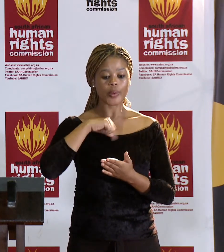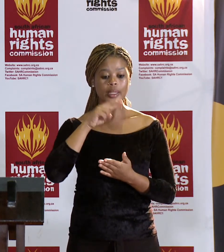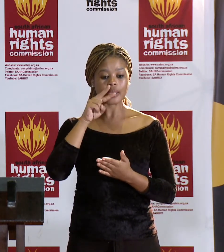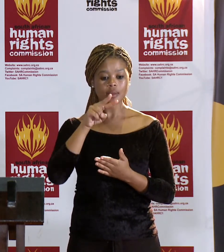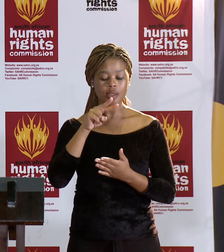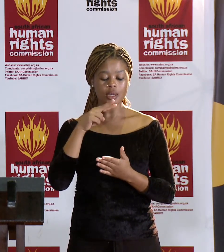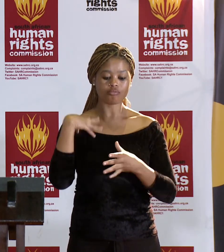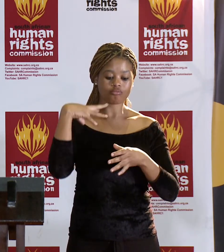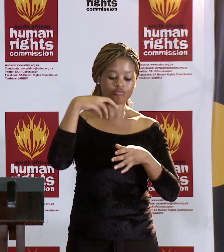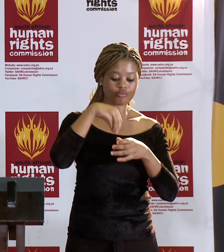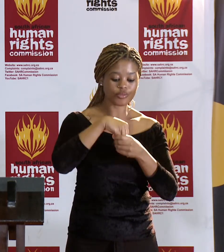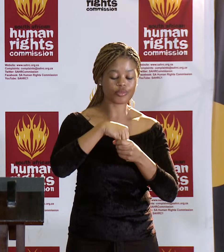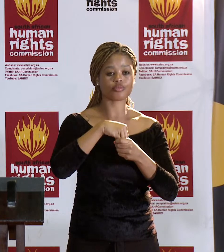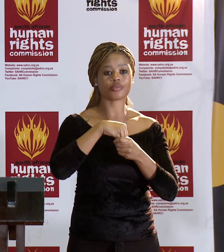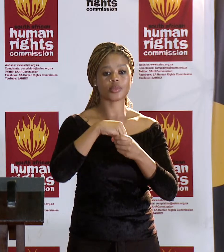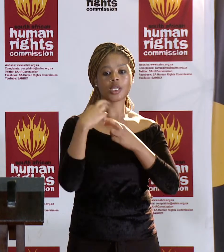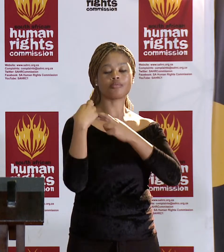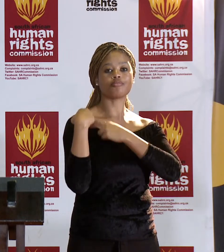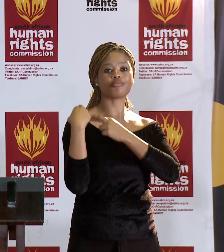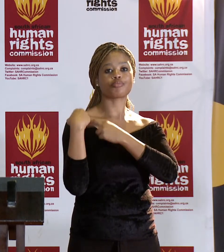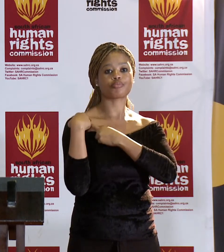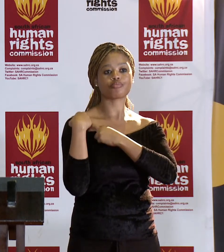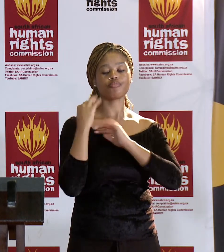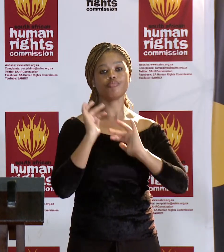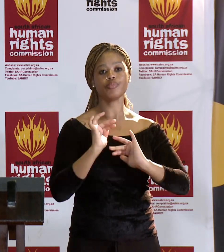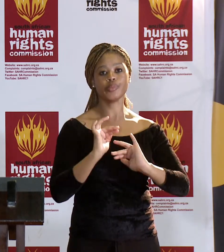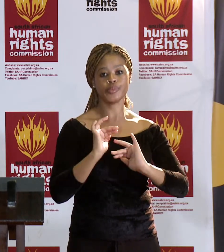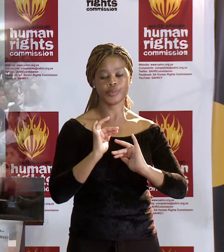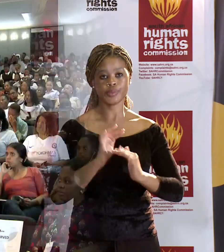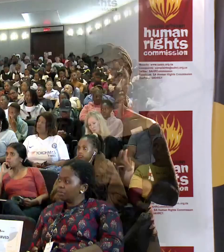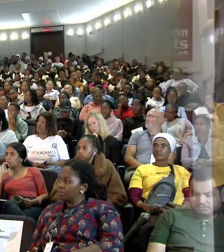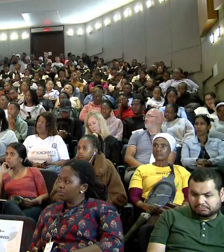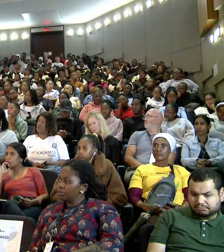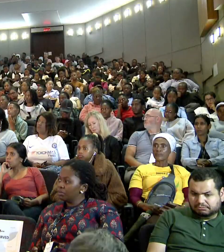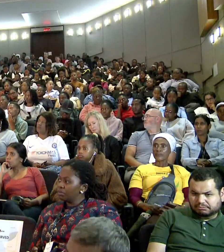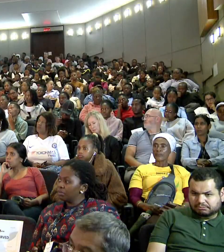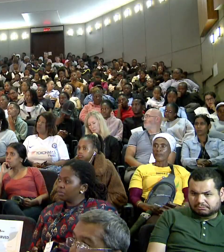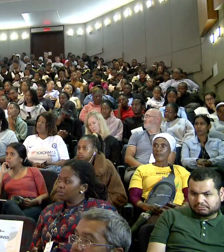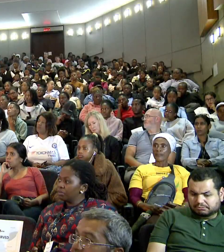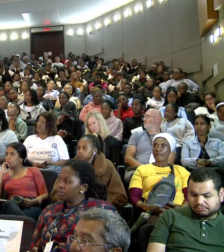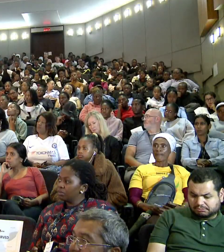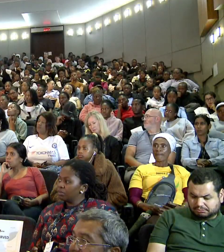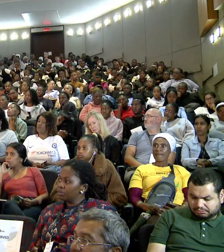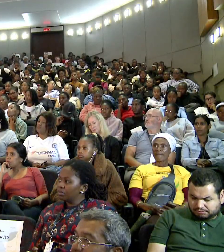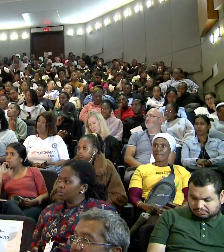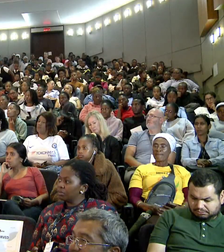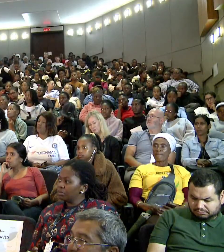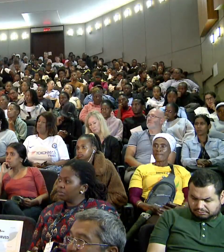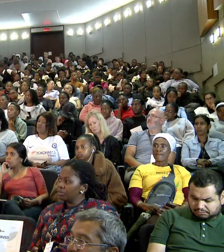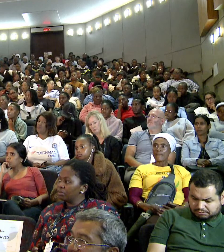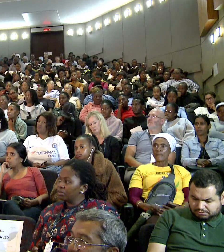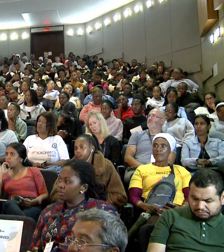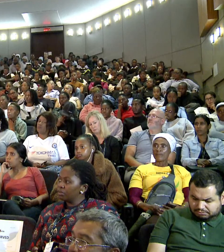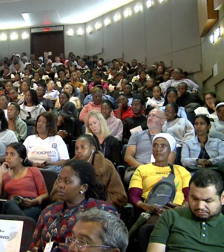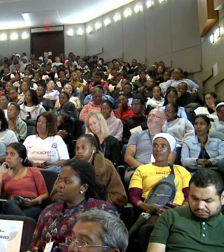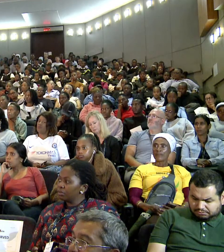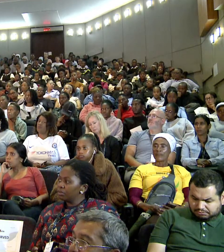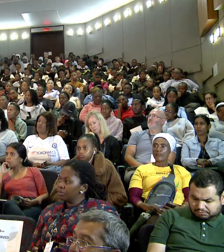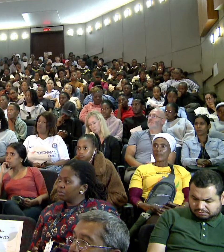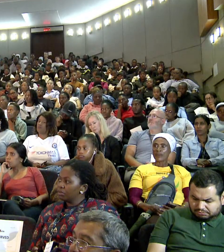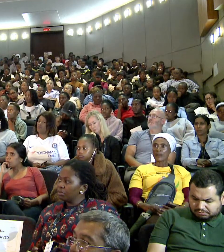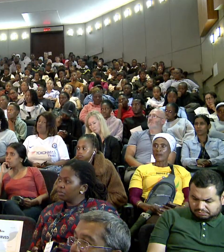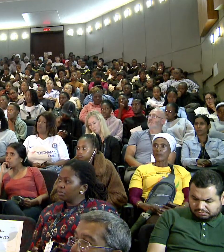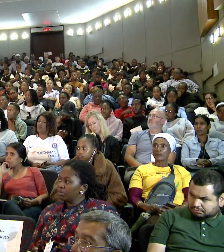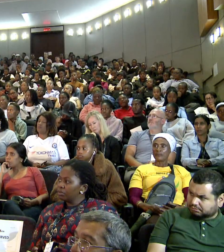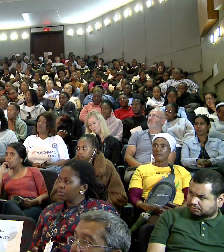to a critical and responsible citizenry. Obviously, our digital environment is foregrounded in our endeavors.